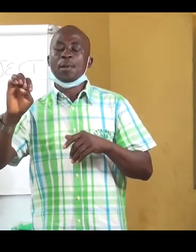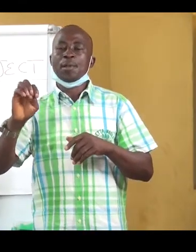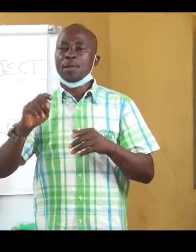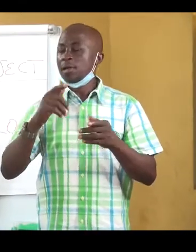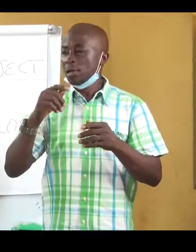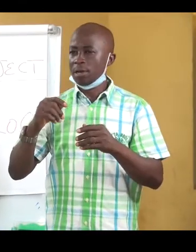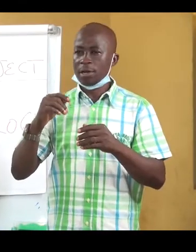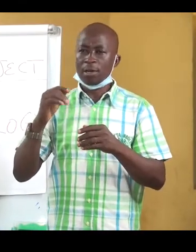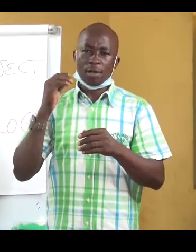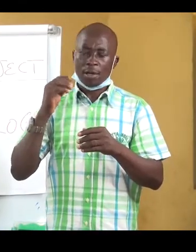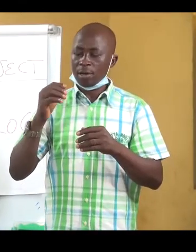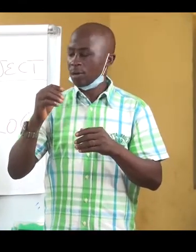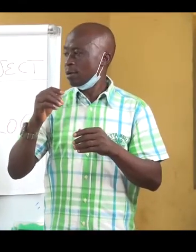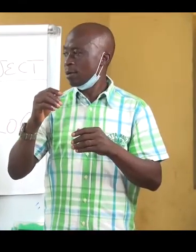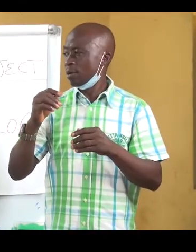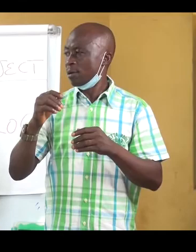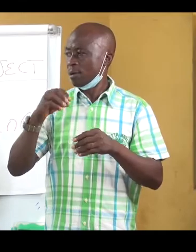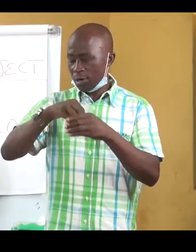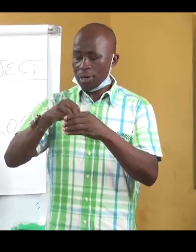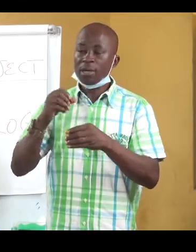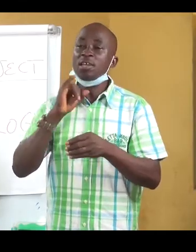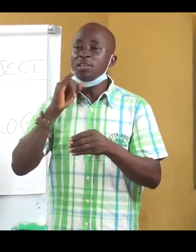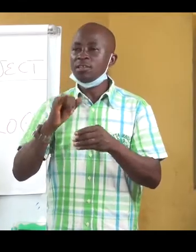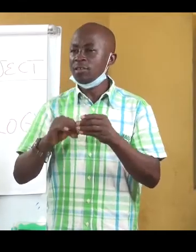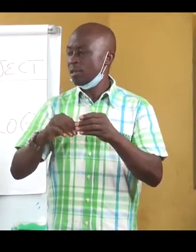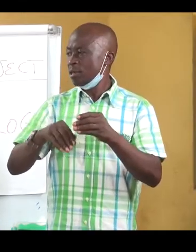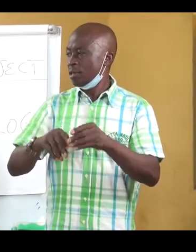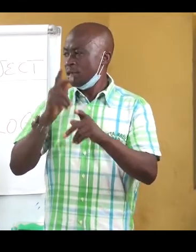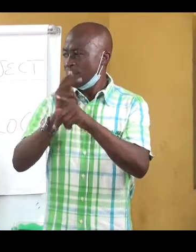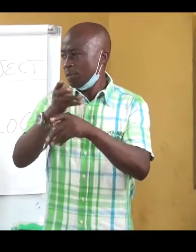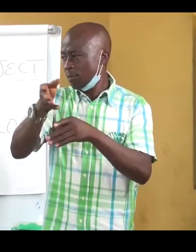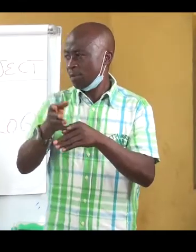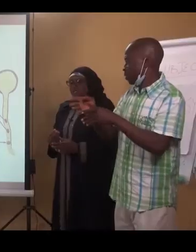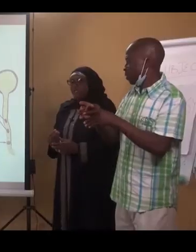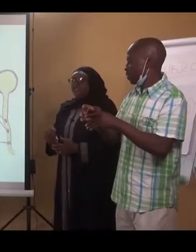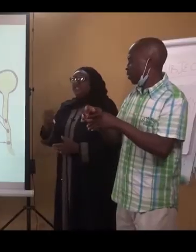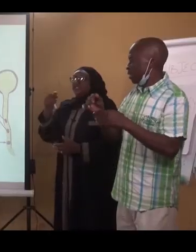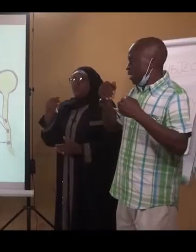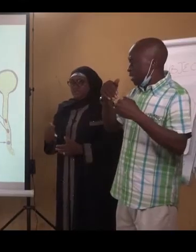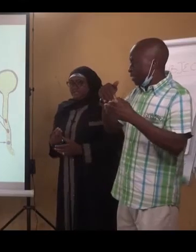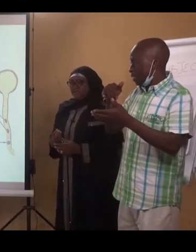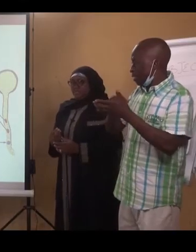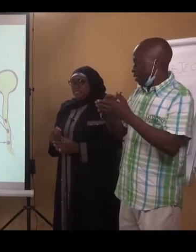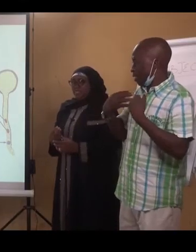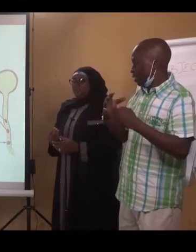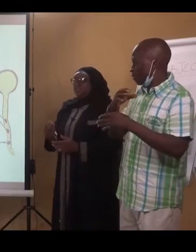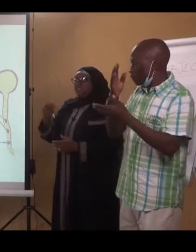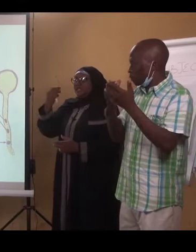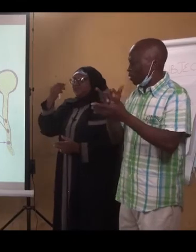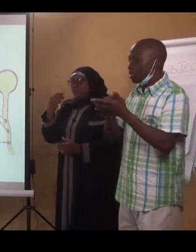The surface of the stigma contains a fluid that is sweet. That